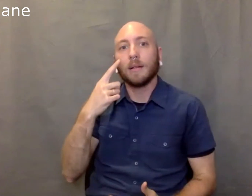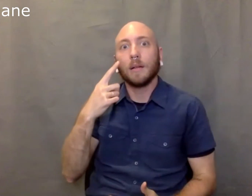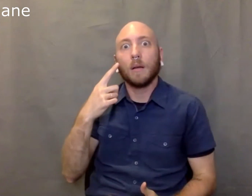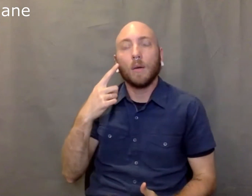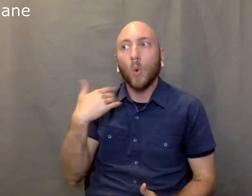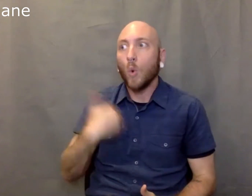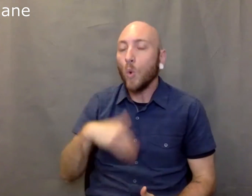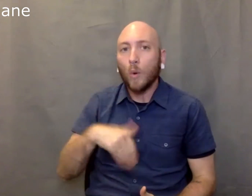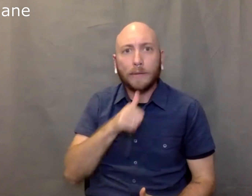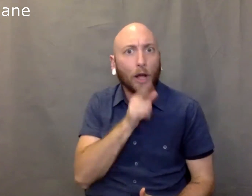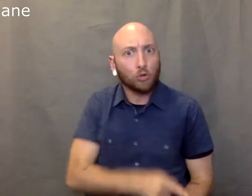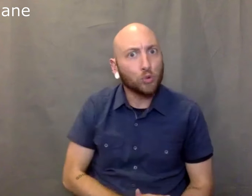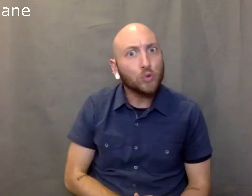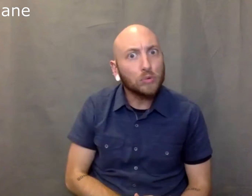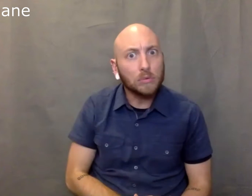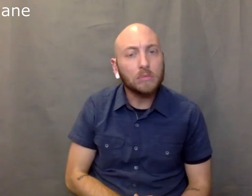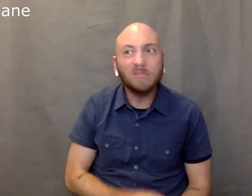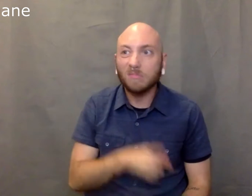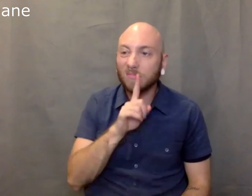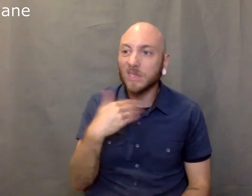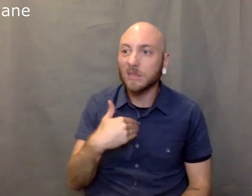truth. It really couldn't.